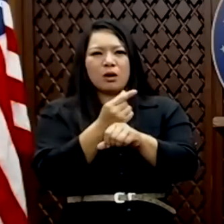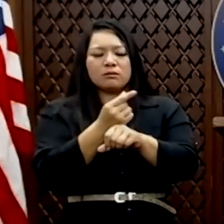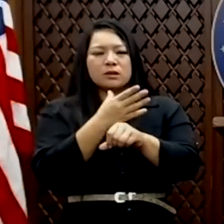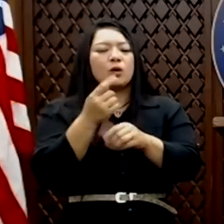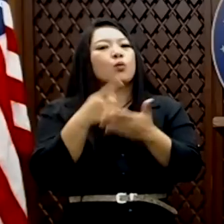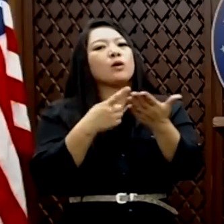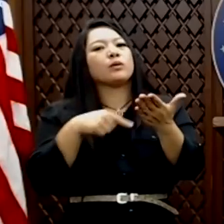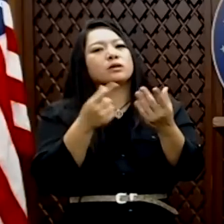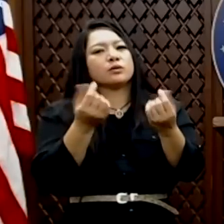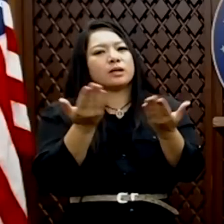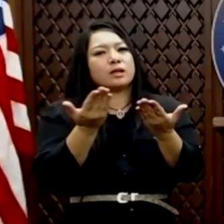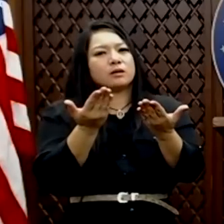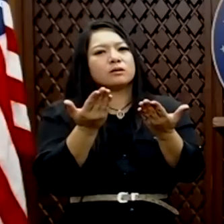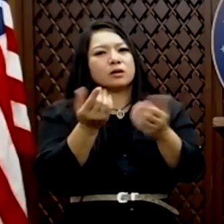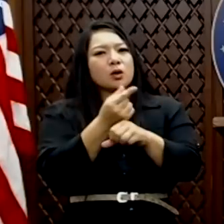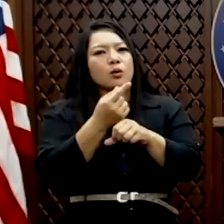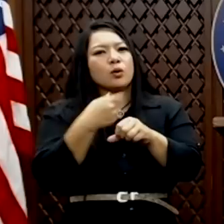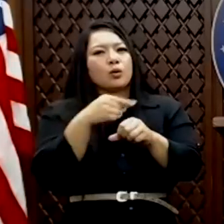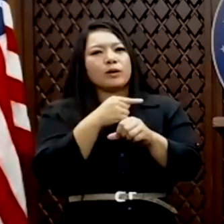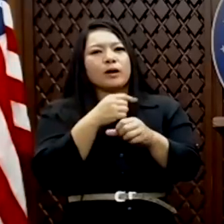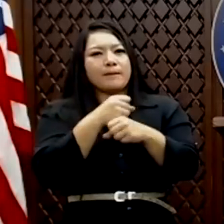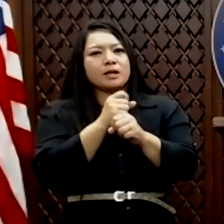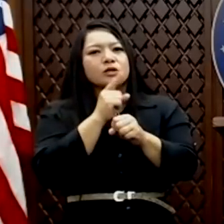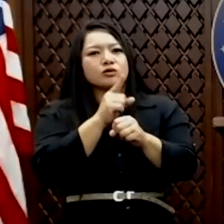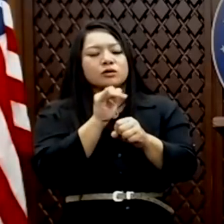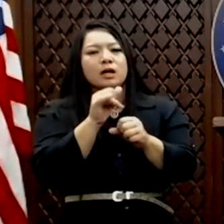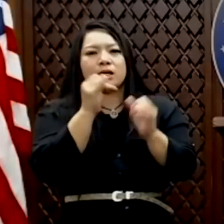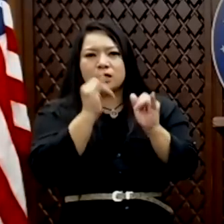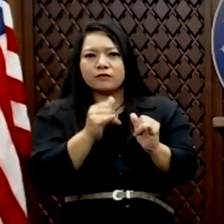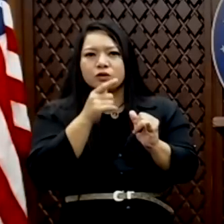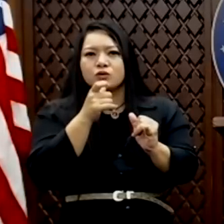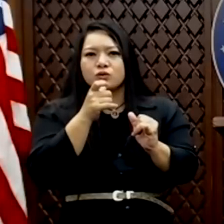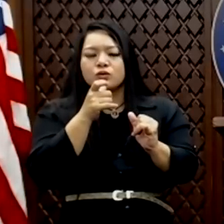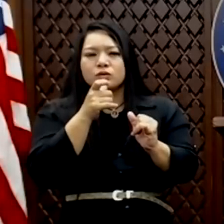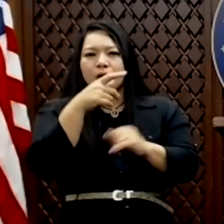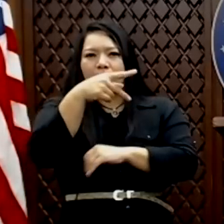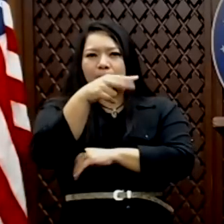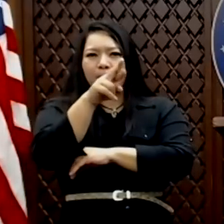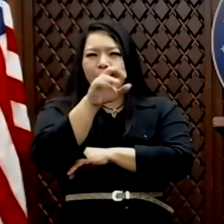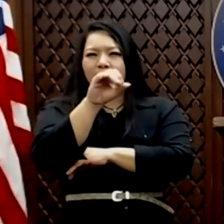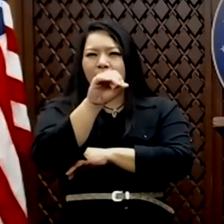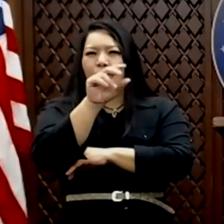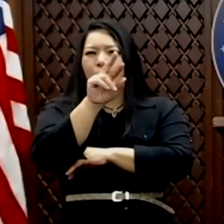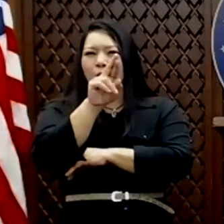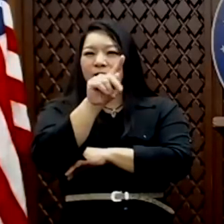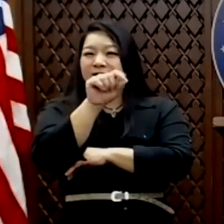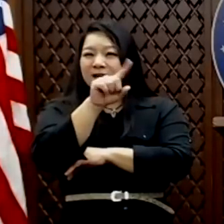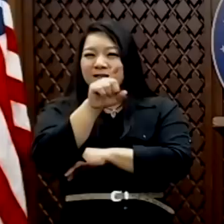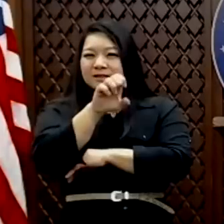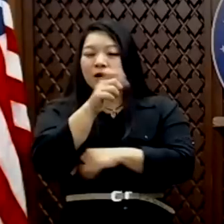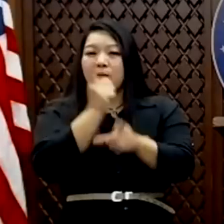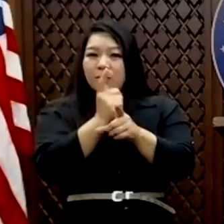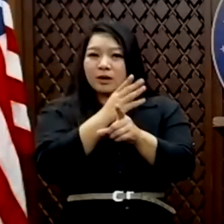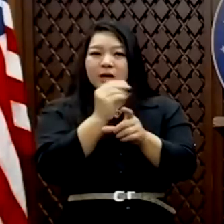are doing is we are prioritizing individuals so that we can appropriately and adequately use